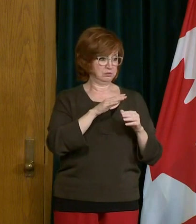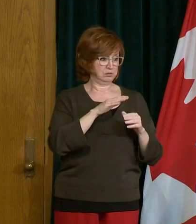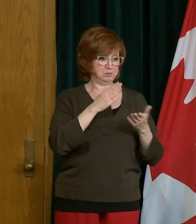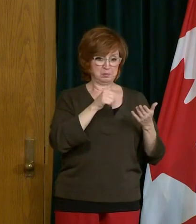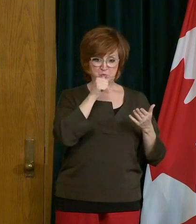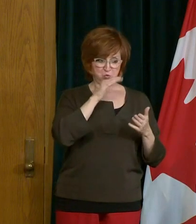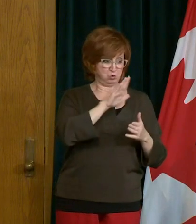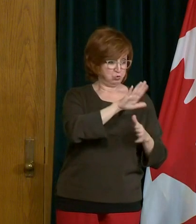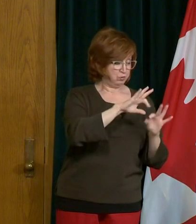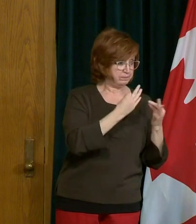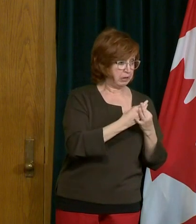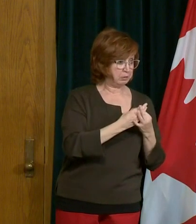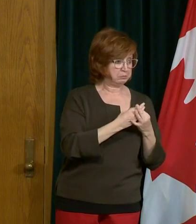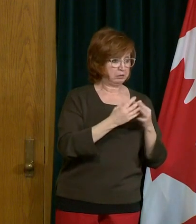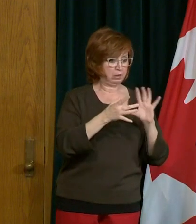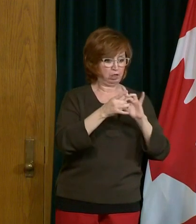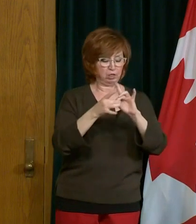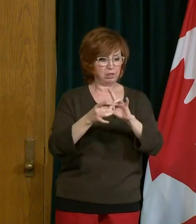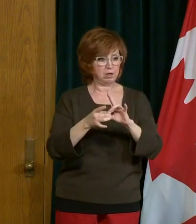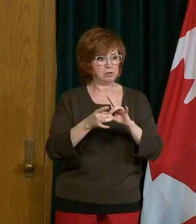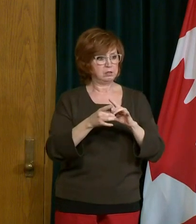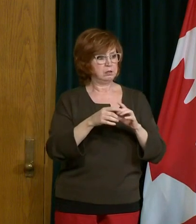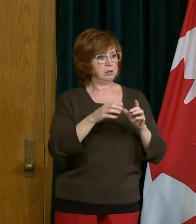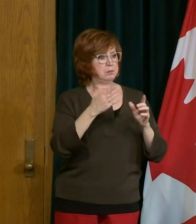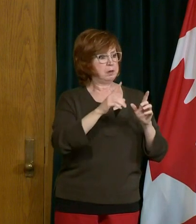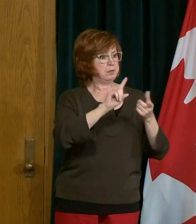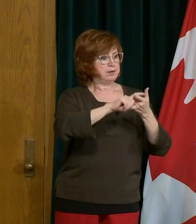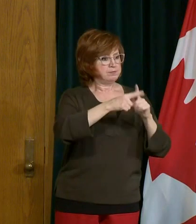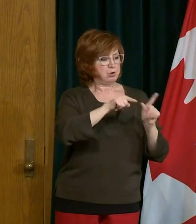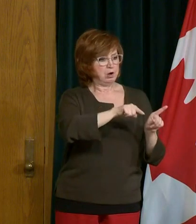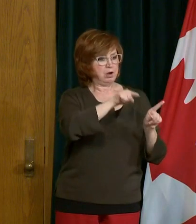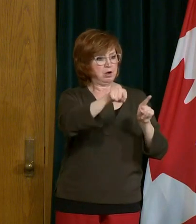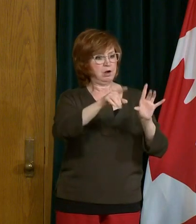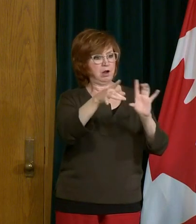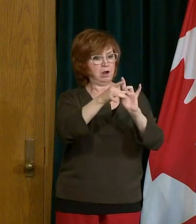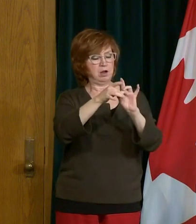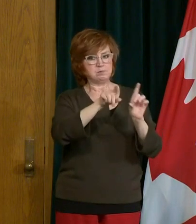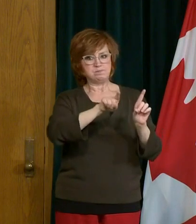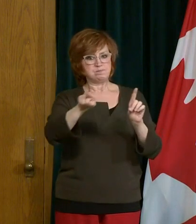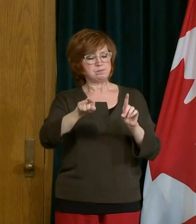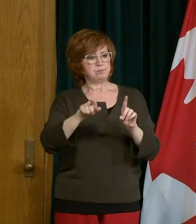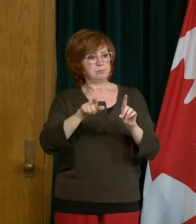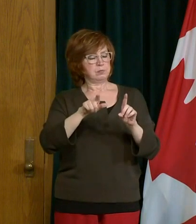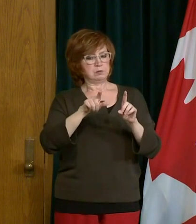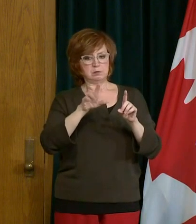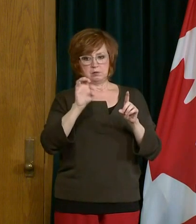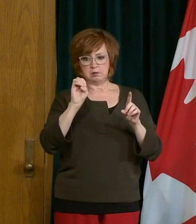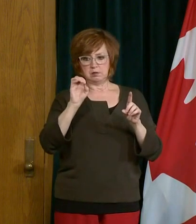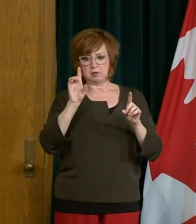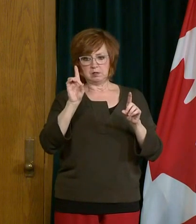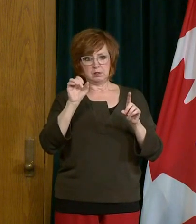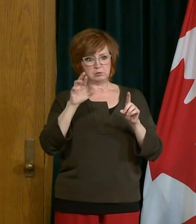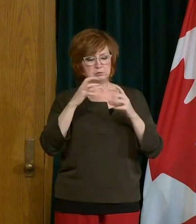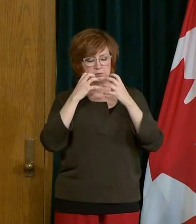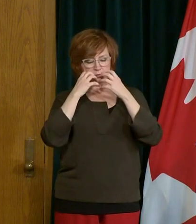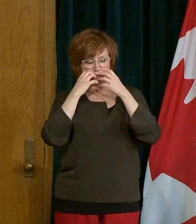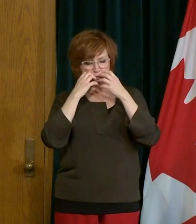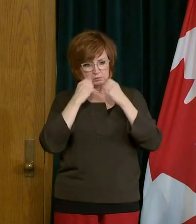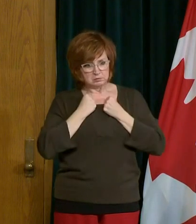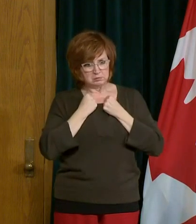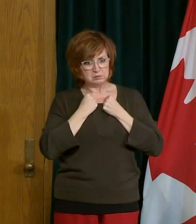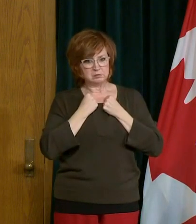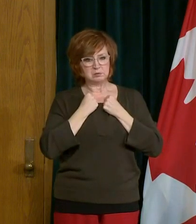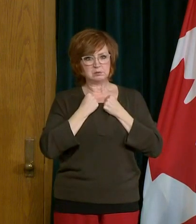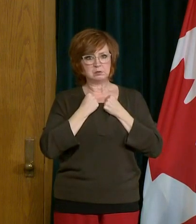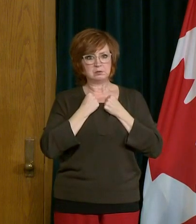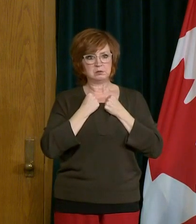this nation in long-term care centers, this disease, when it comes to the seriousness of how this disease operates,